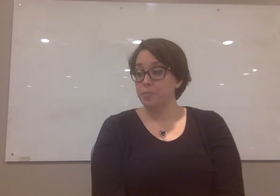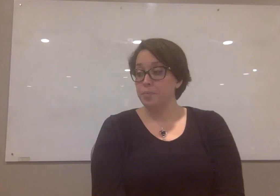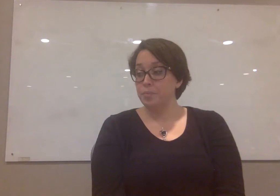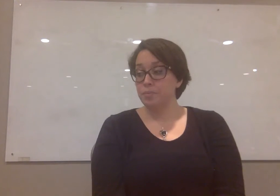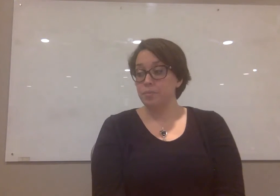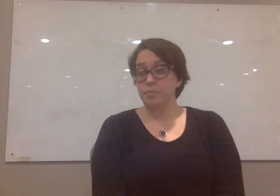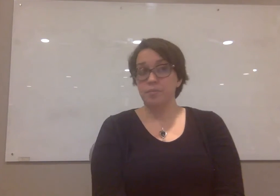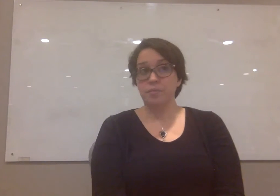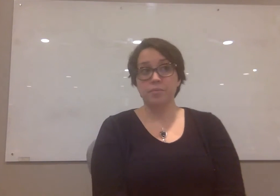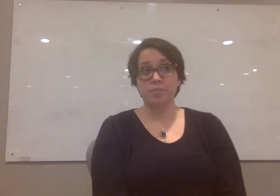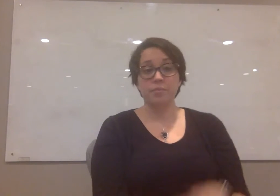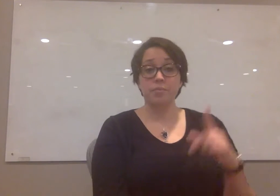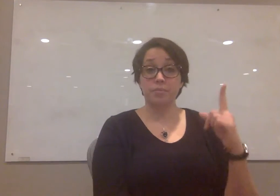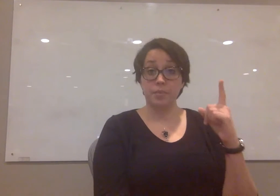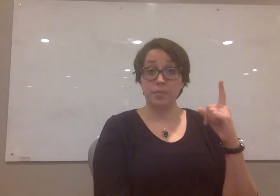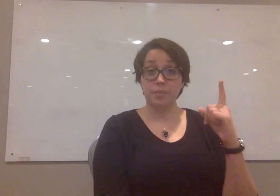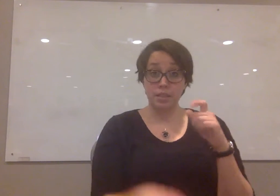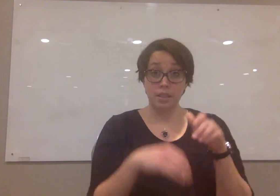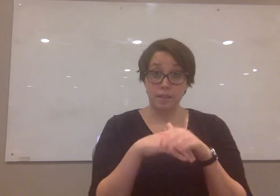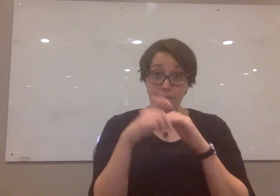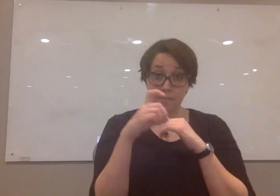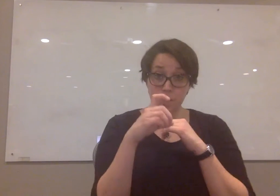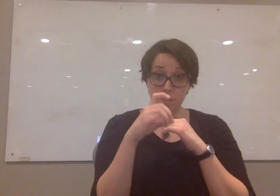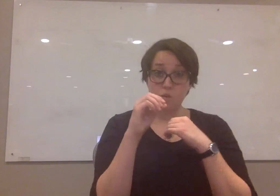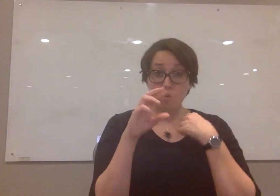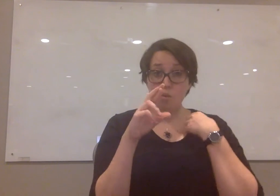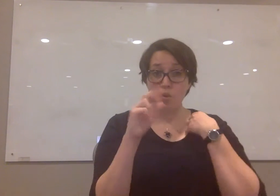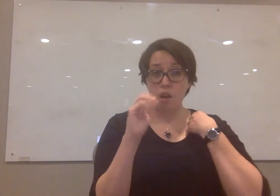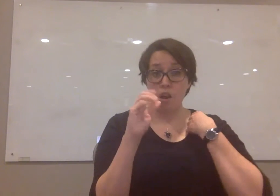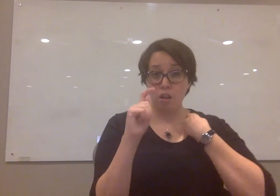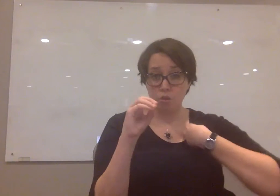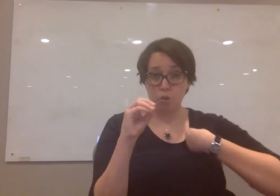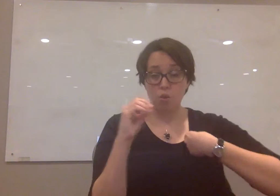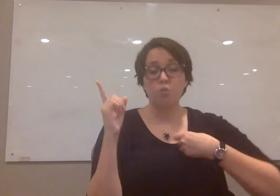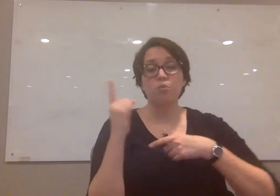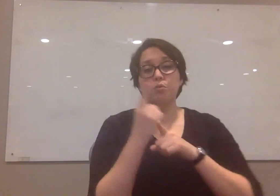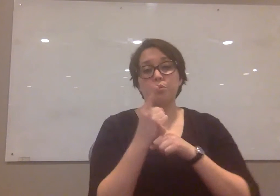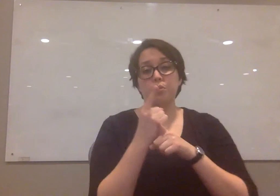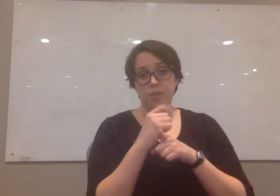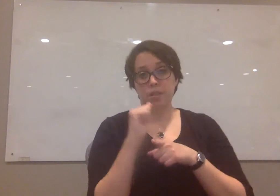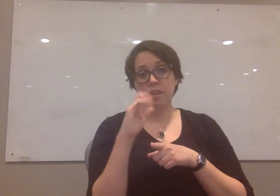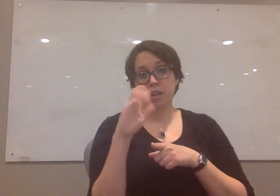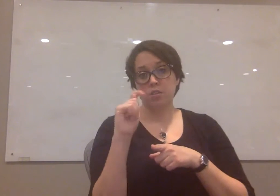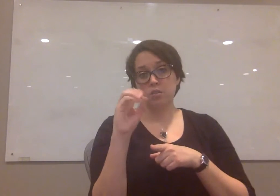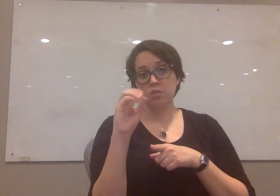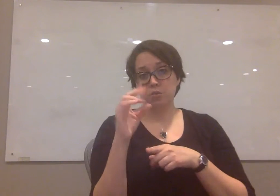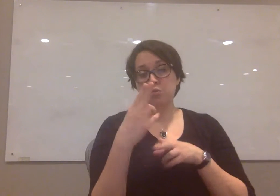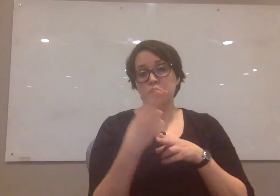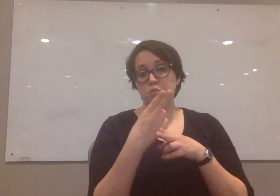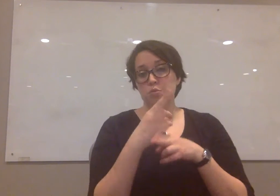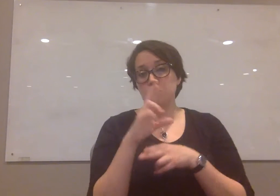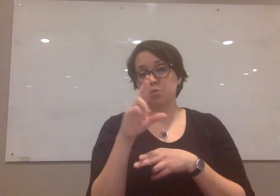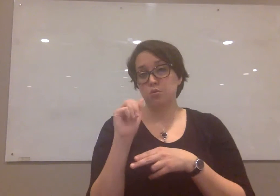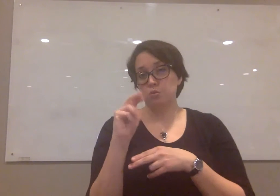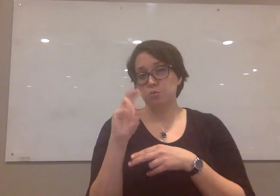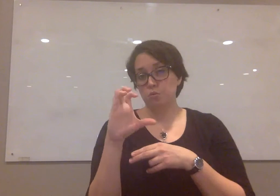Inside of Phoenix or Ecto? Ecto, sorry, you're right, Ecto, yes. Because it just uses Ranch underneath